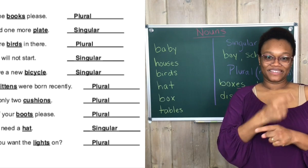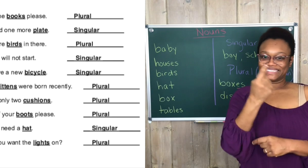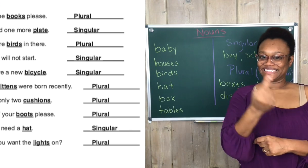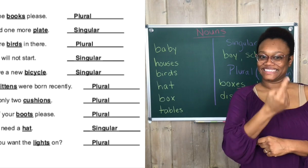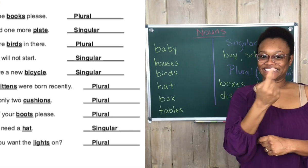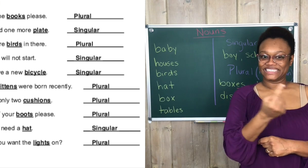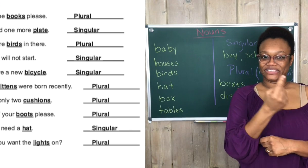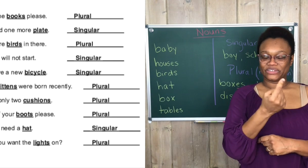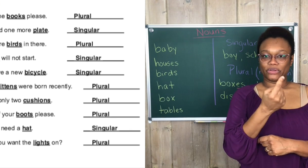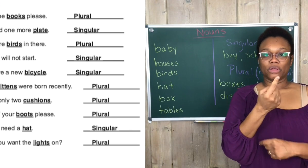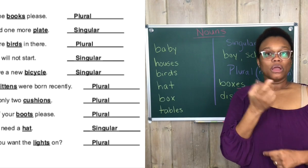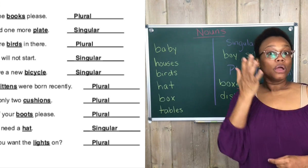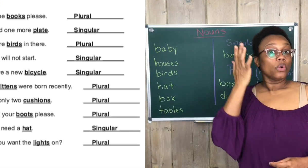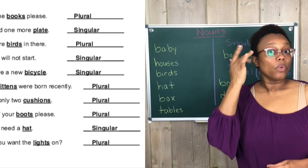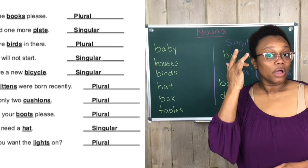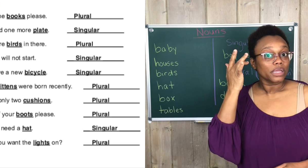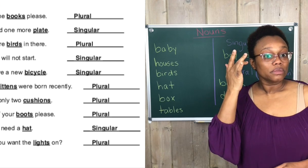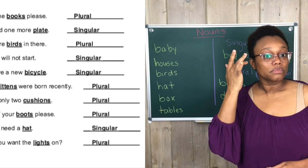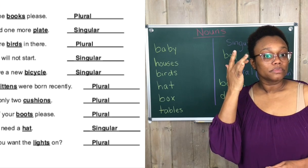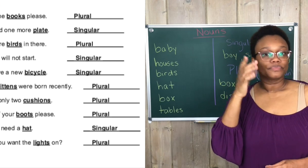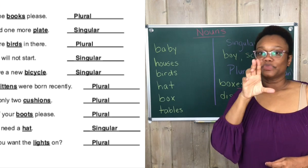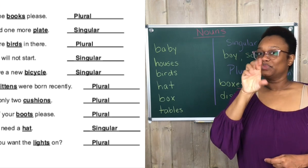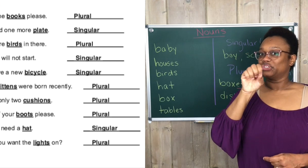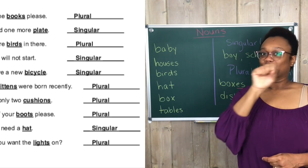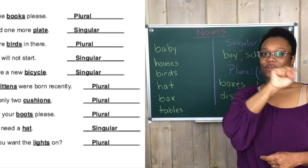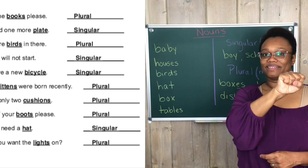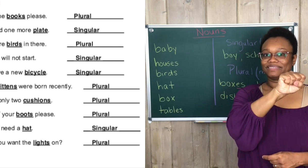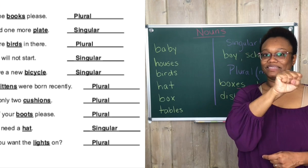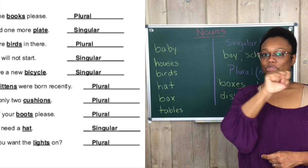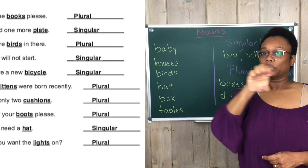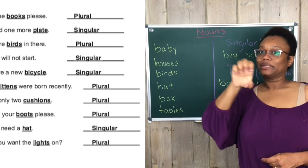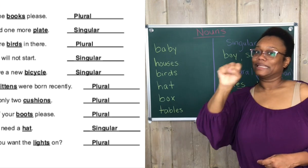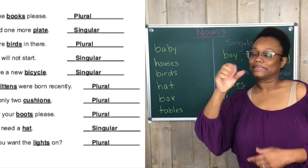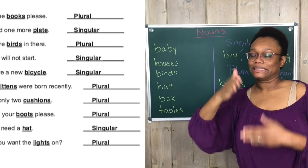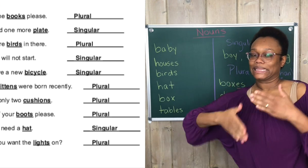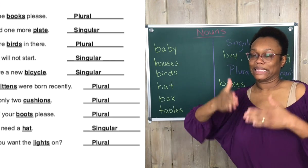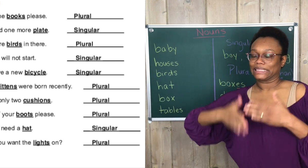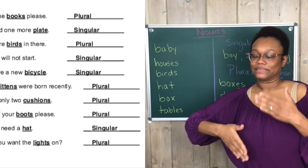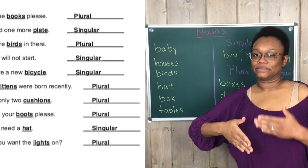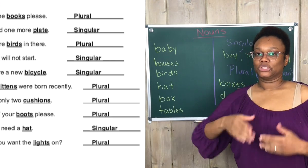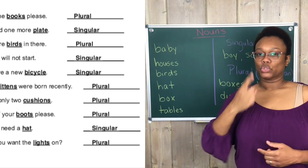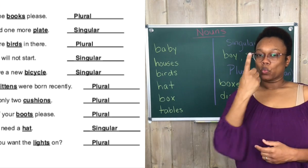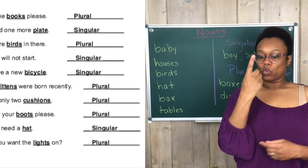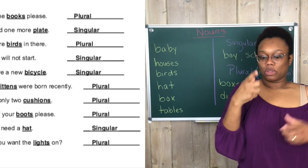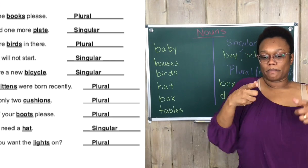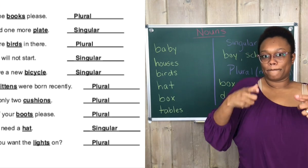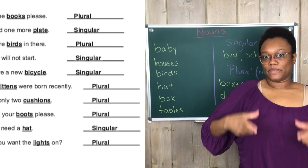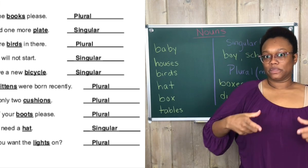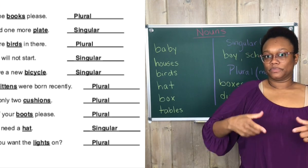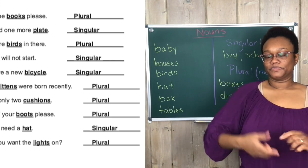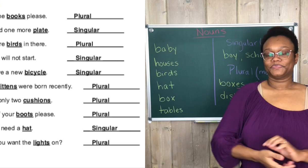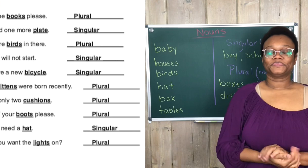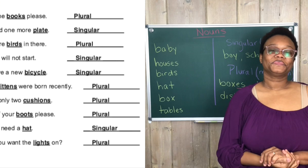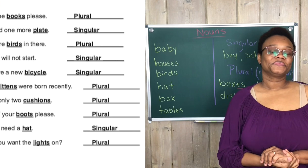Right. It is singular. Why? Because there's no S or ES at the end of the word. It means one